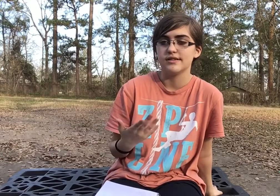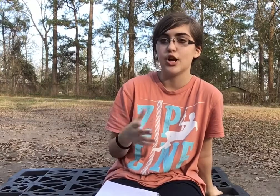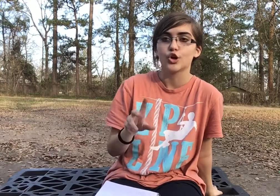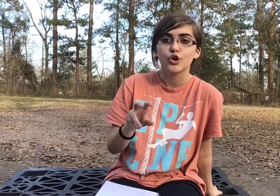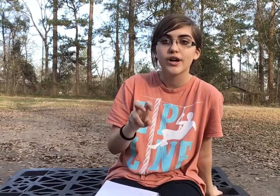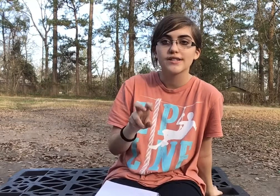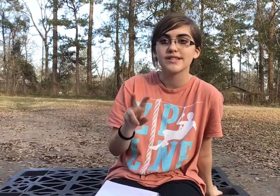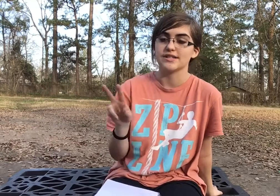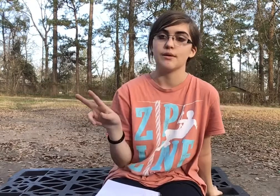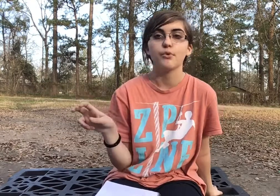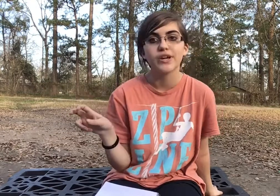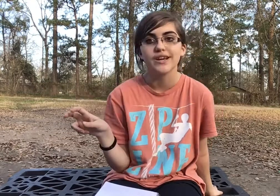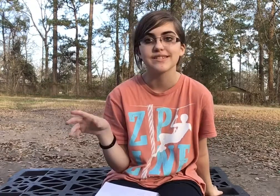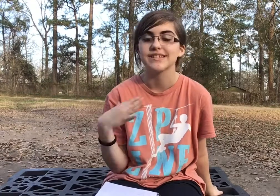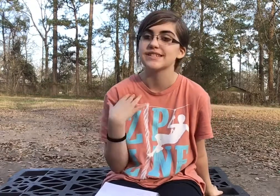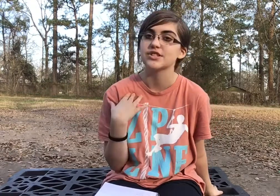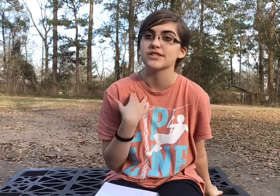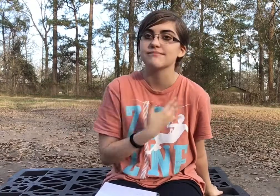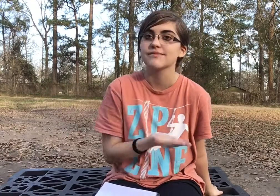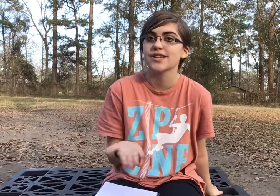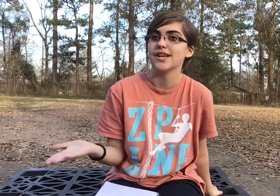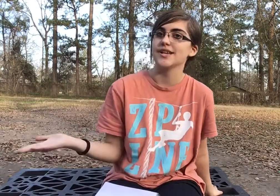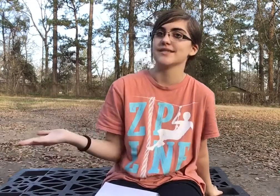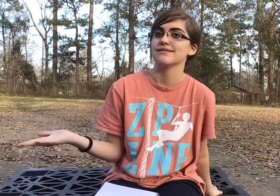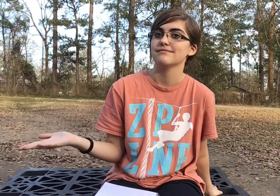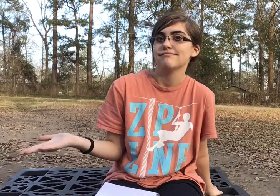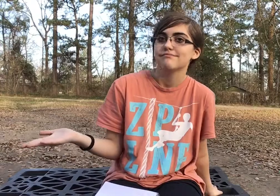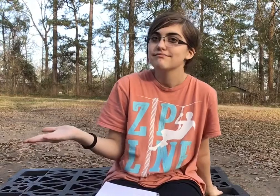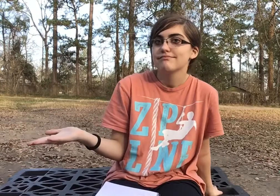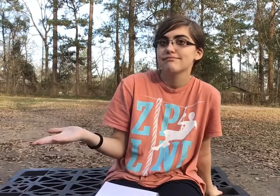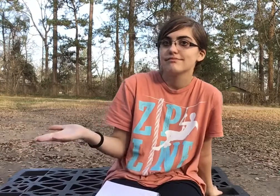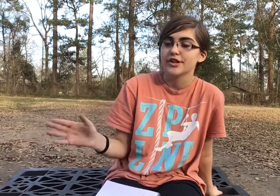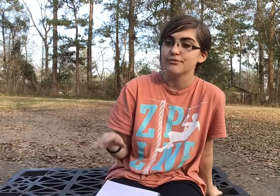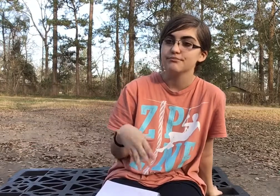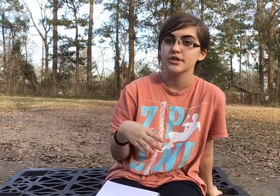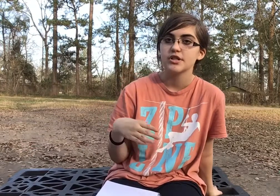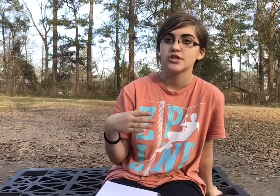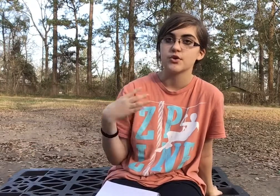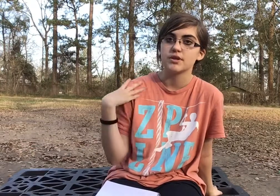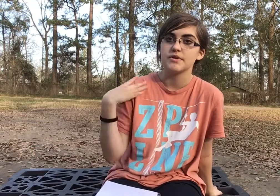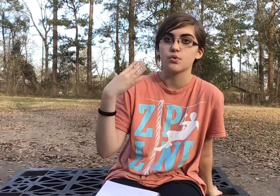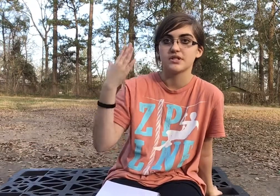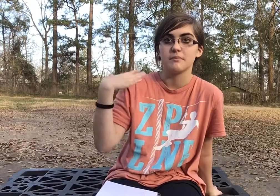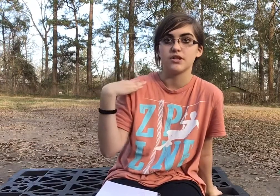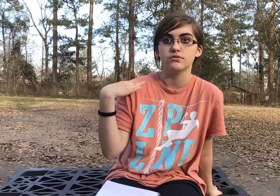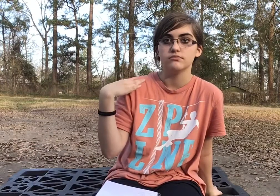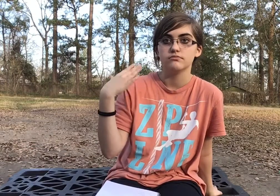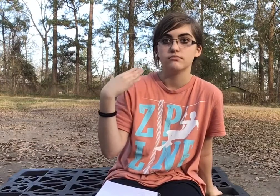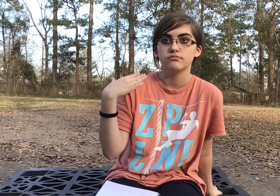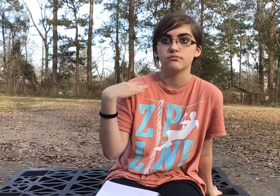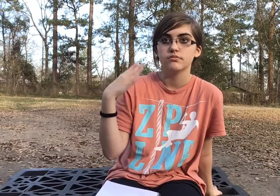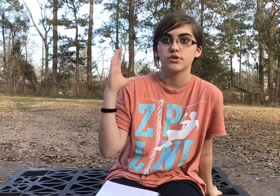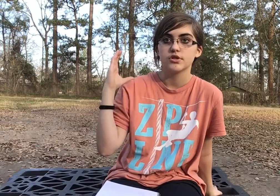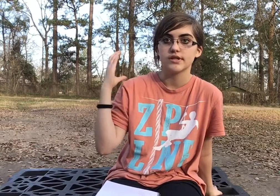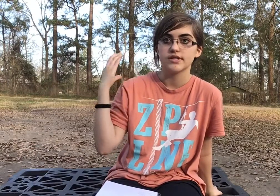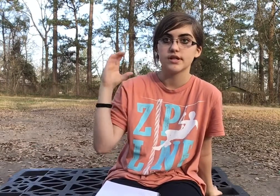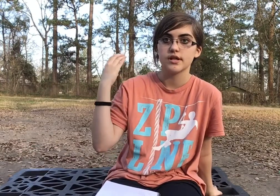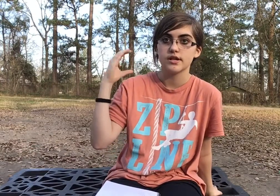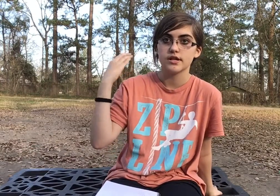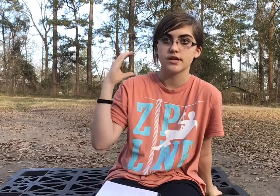not girl cousin, it's not boy cousin, it's just cousin. You know, so it's gonna be towards the middle. So it's